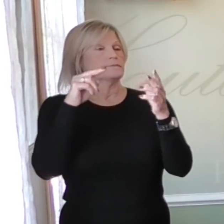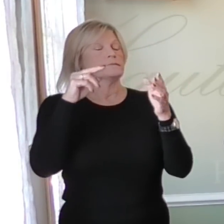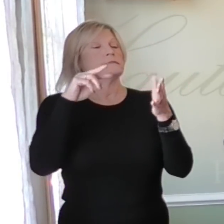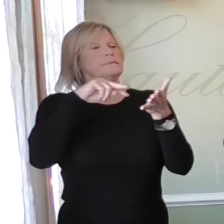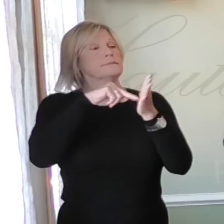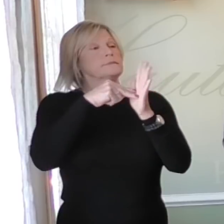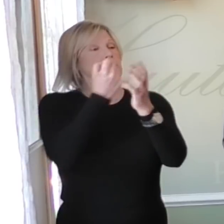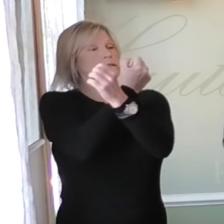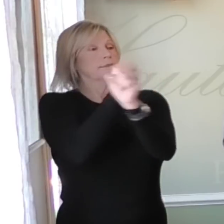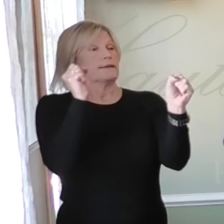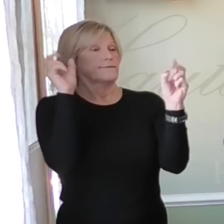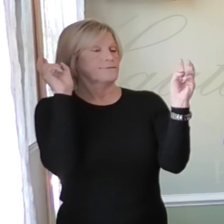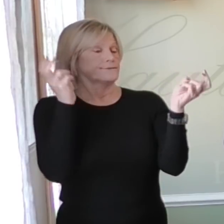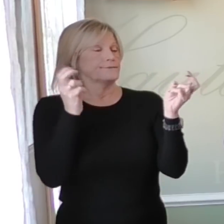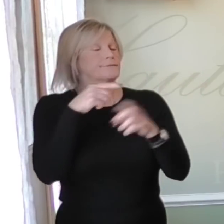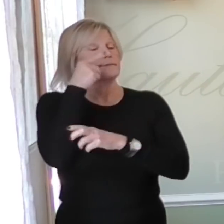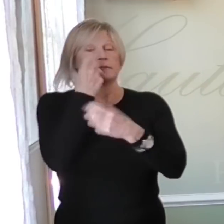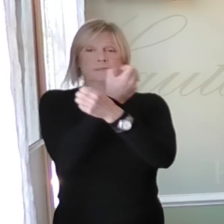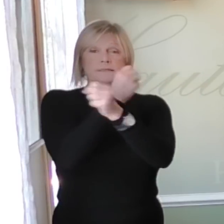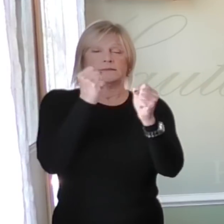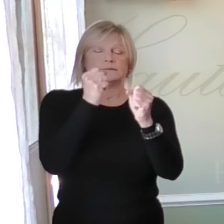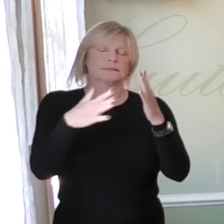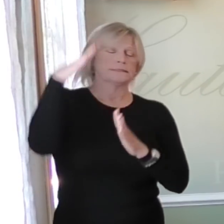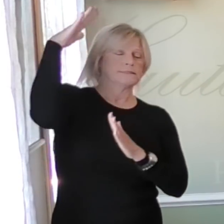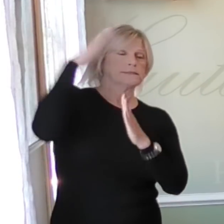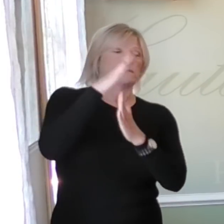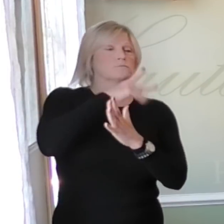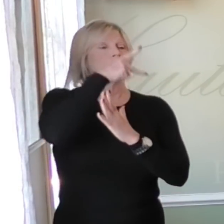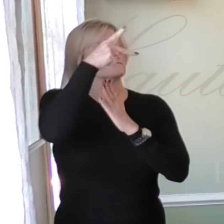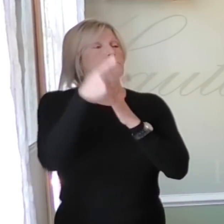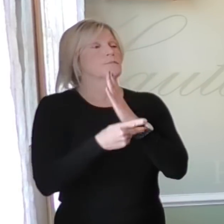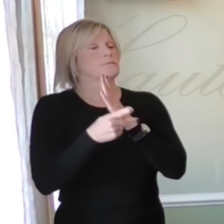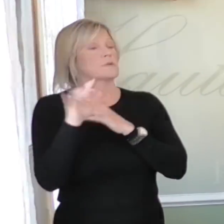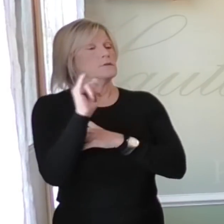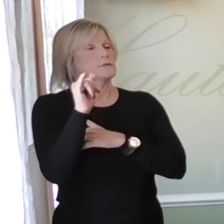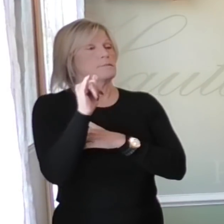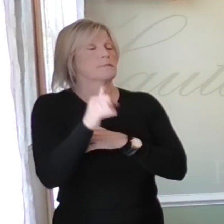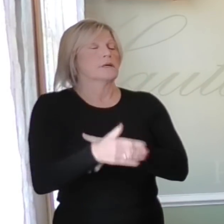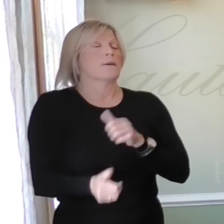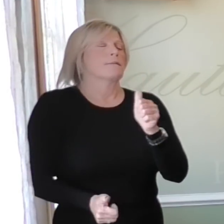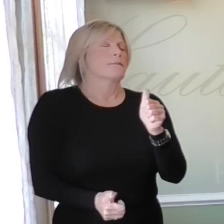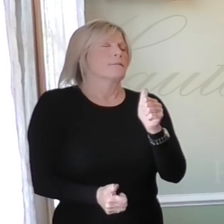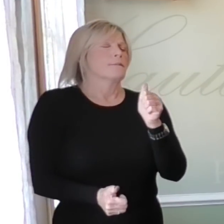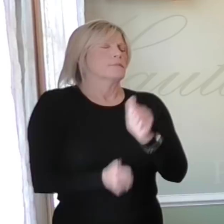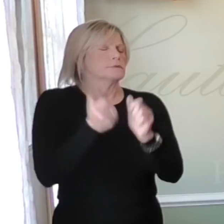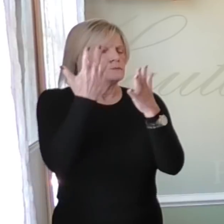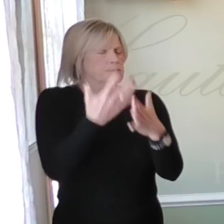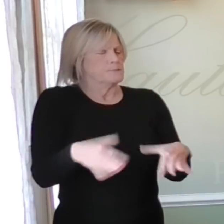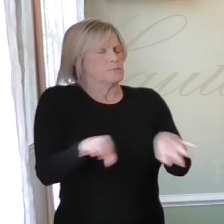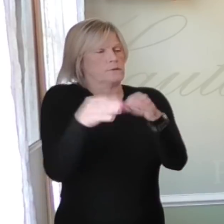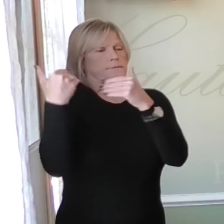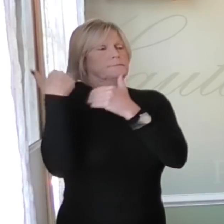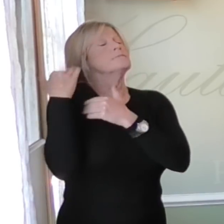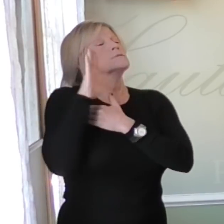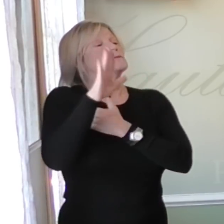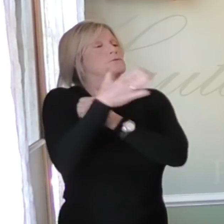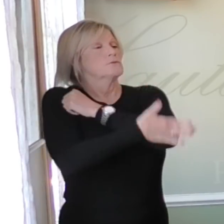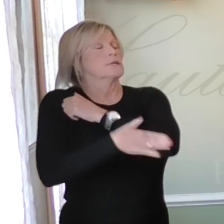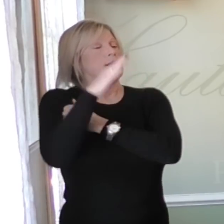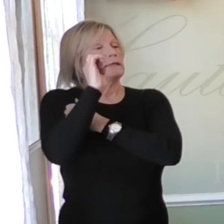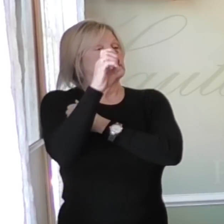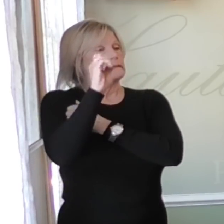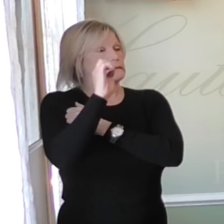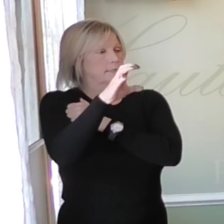safe. Public safety is a top priority and my most sacred responsibility as your county